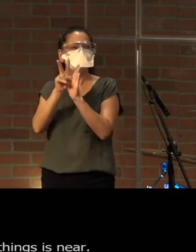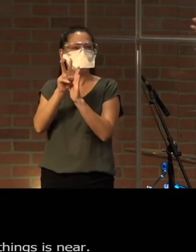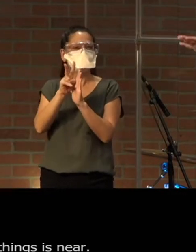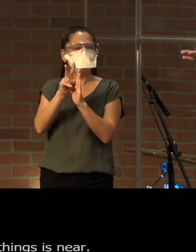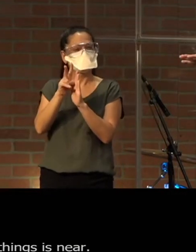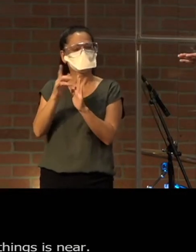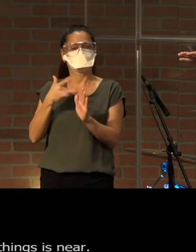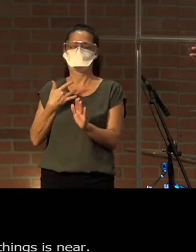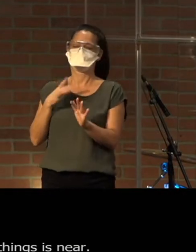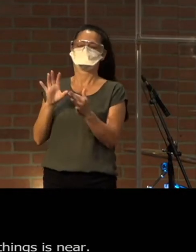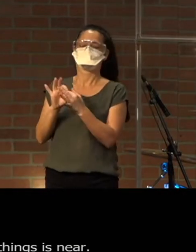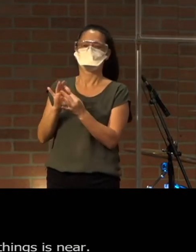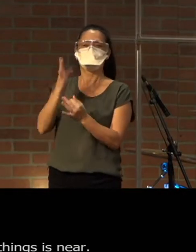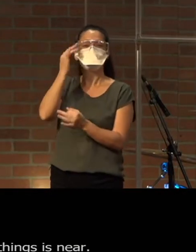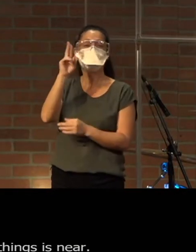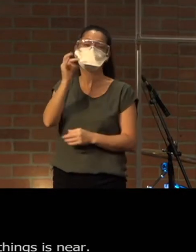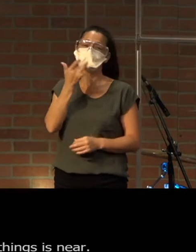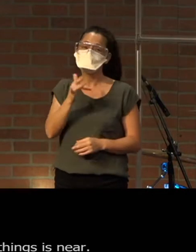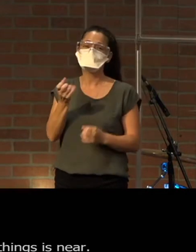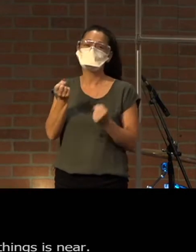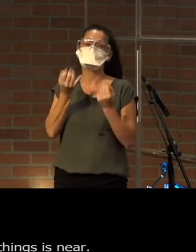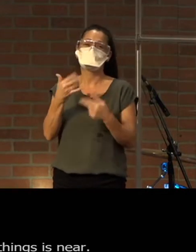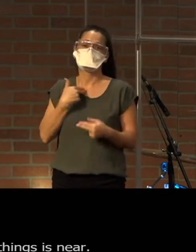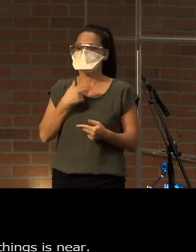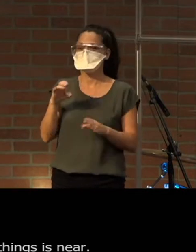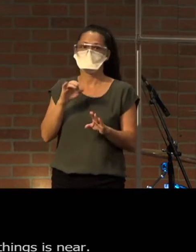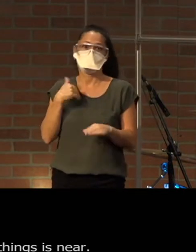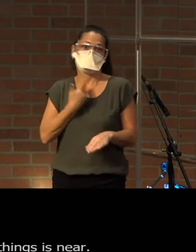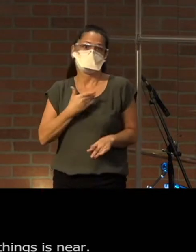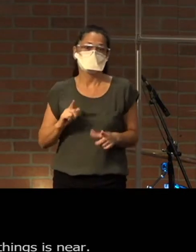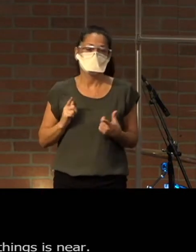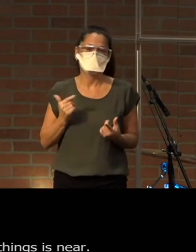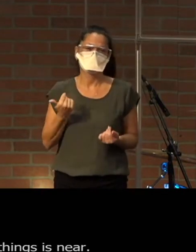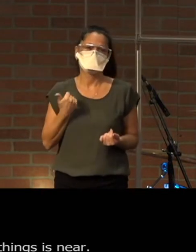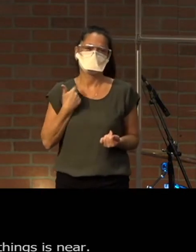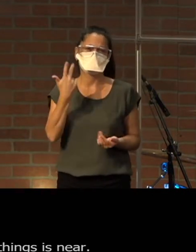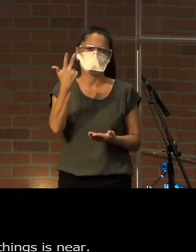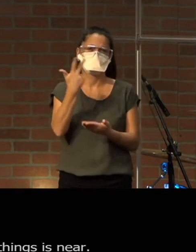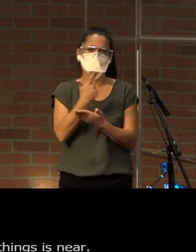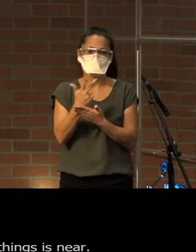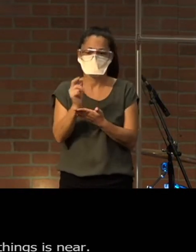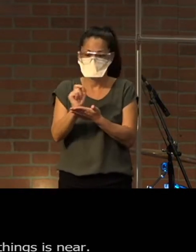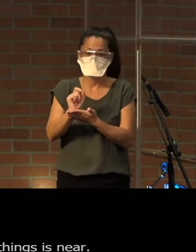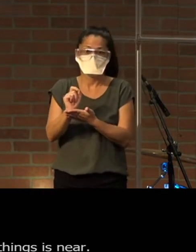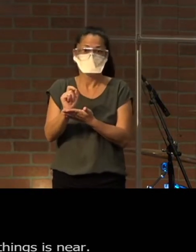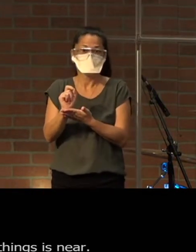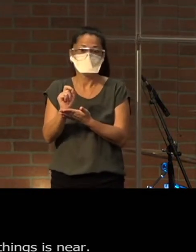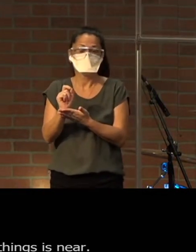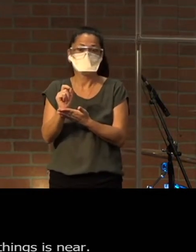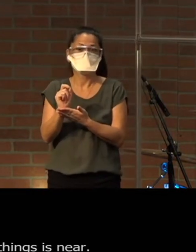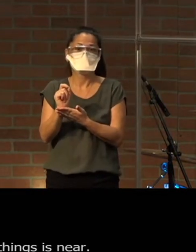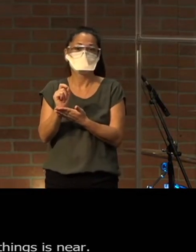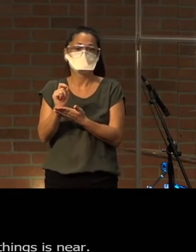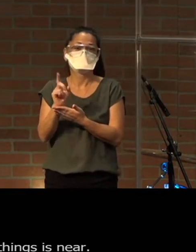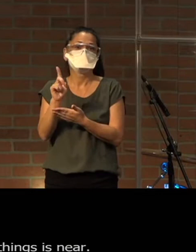that's unfortunately how many of us run our lives. So you have 3 weeks to write that paper, start it the night